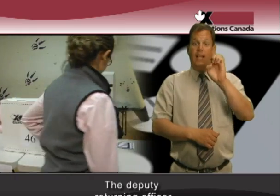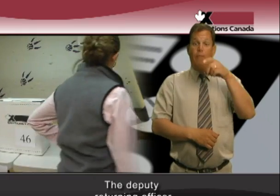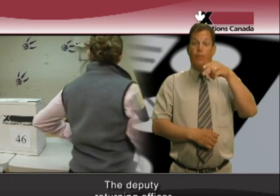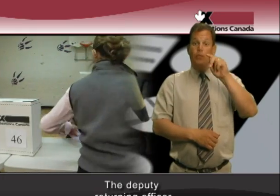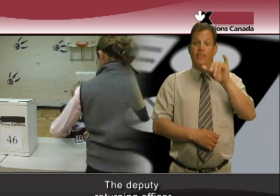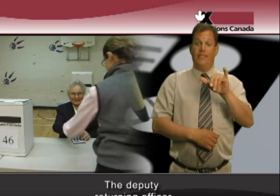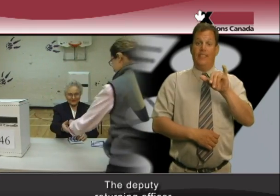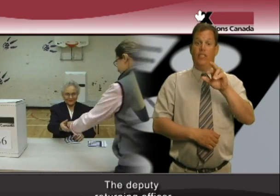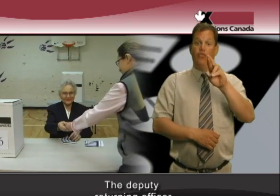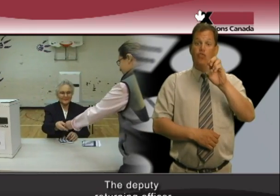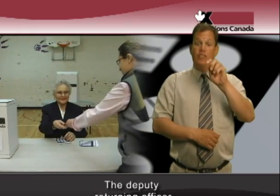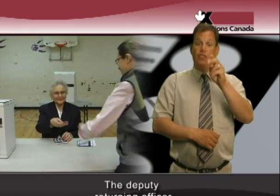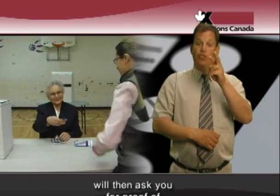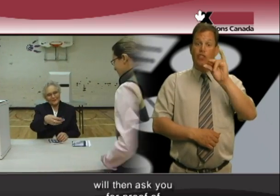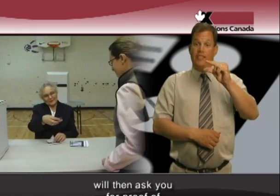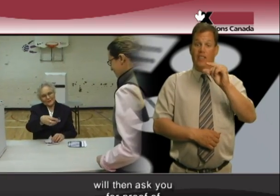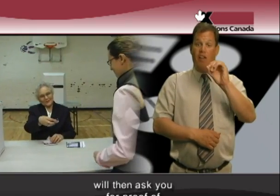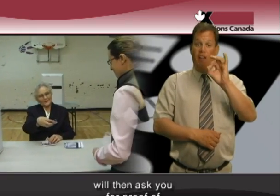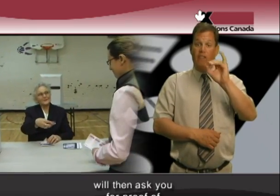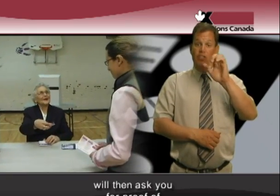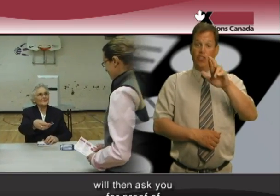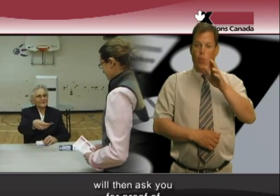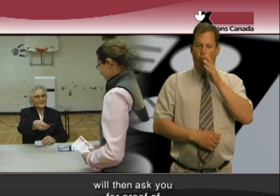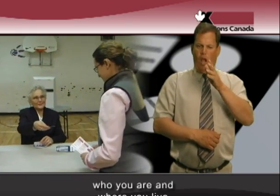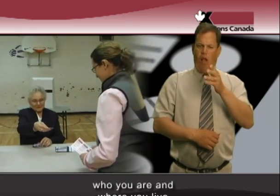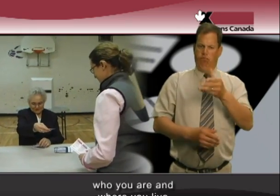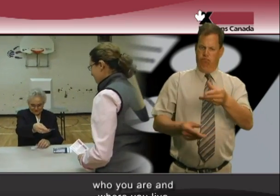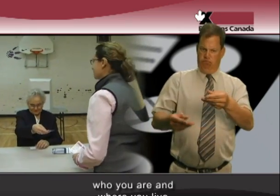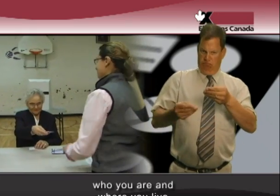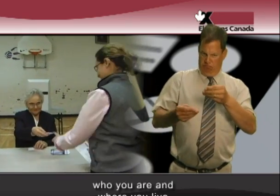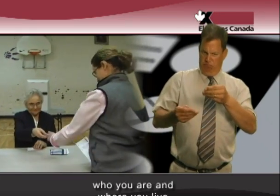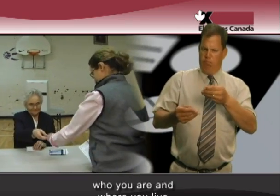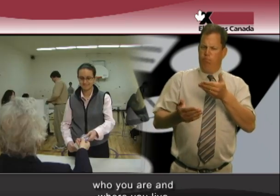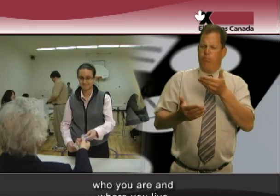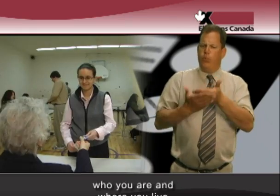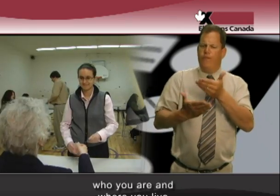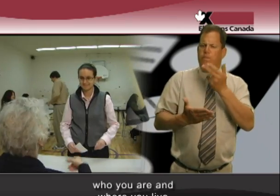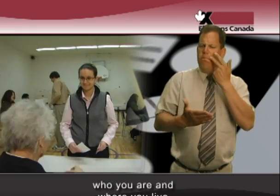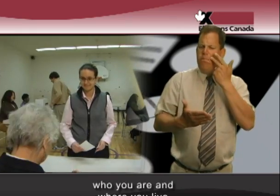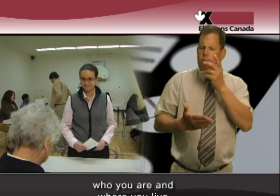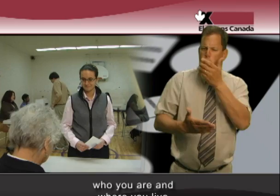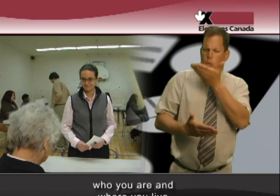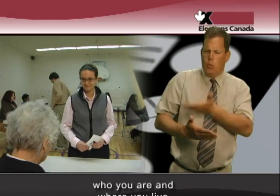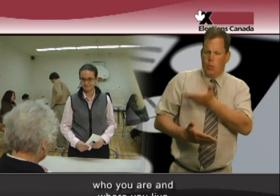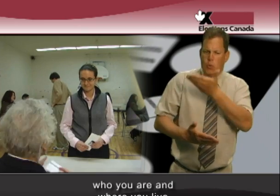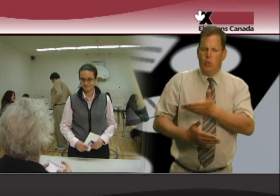The deputy returning officer will then ask you for proof of who you are and where you live.